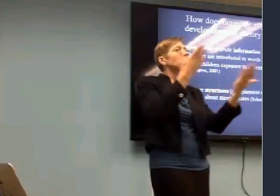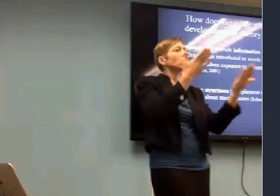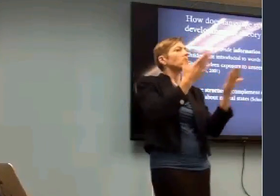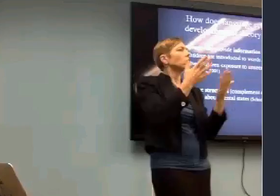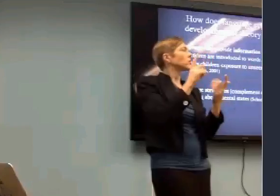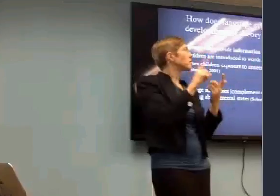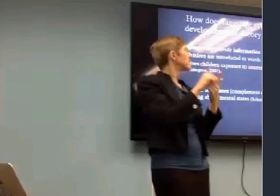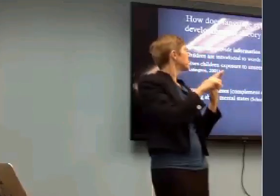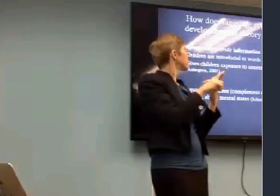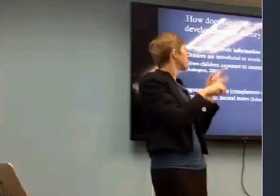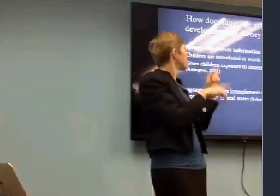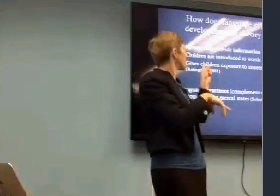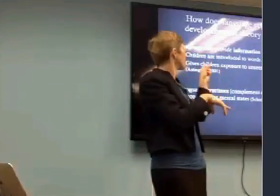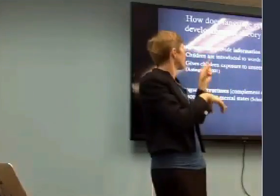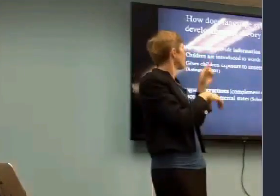works.